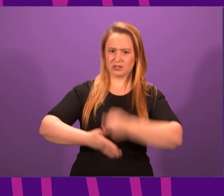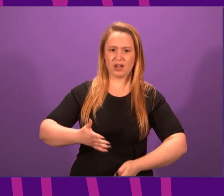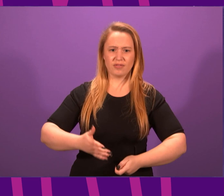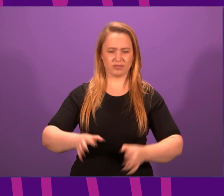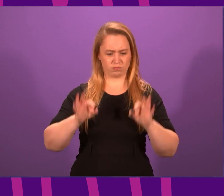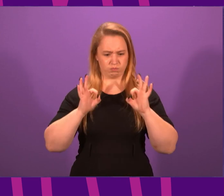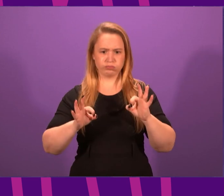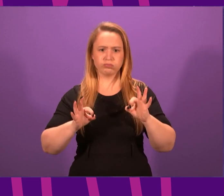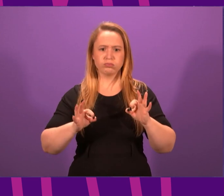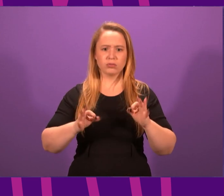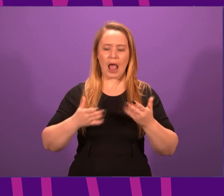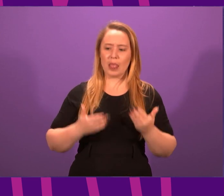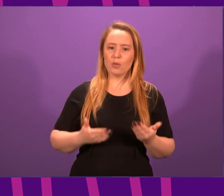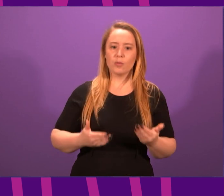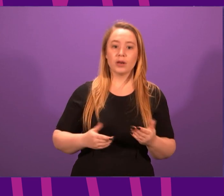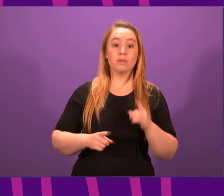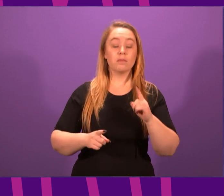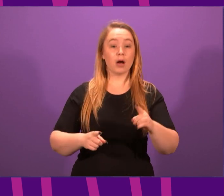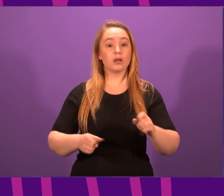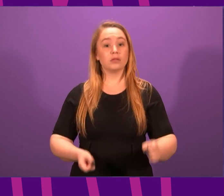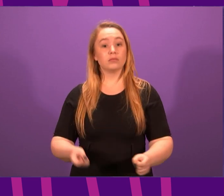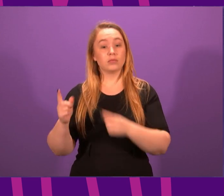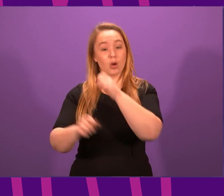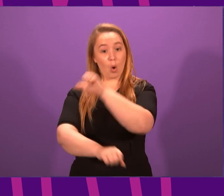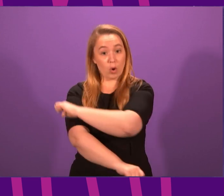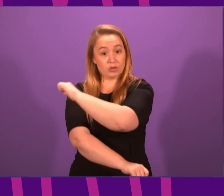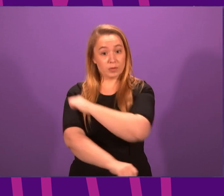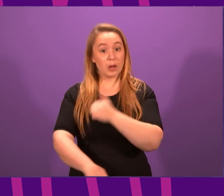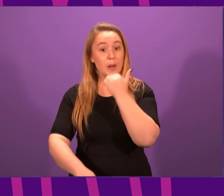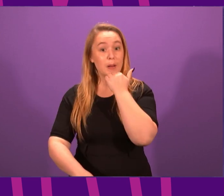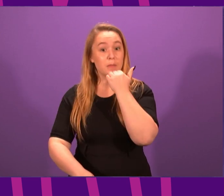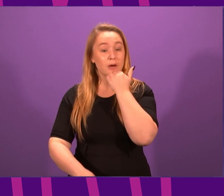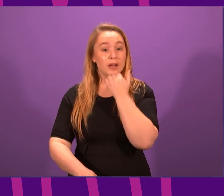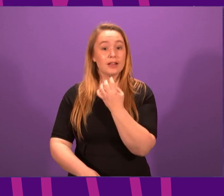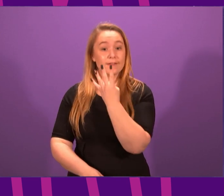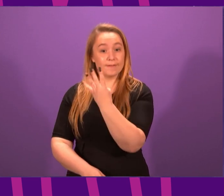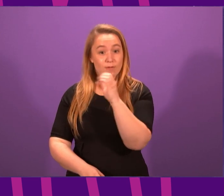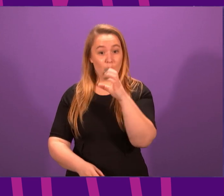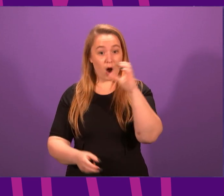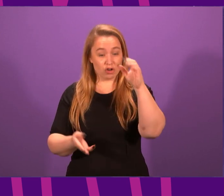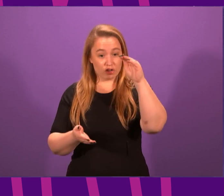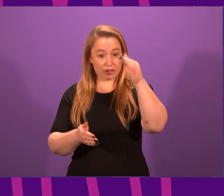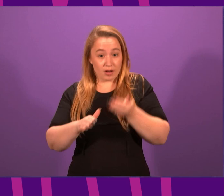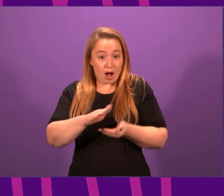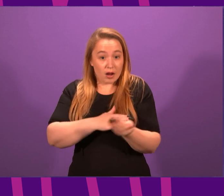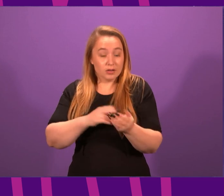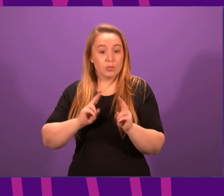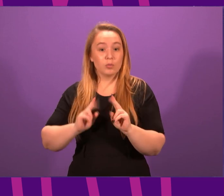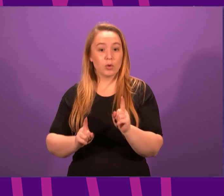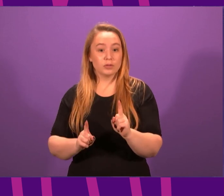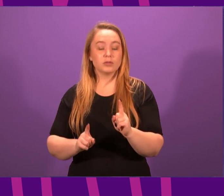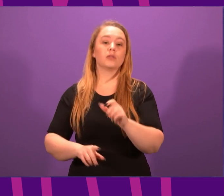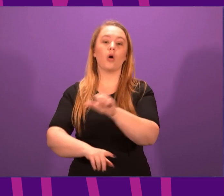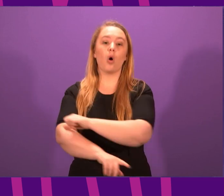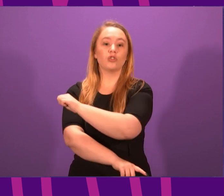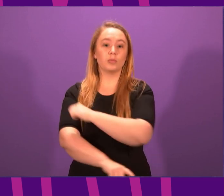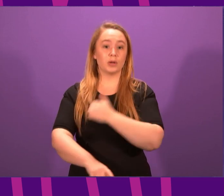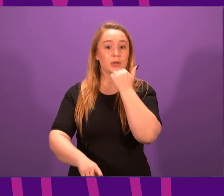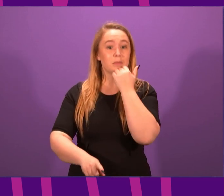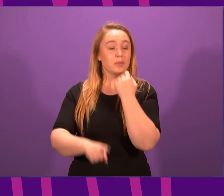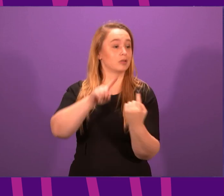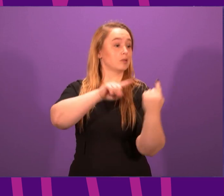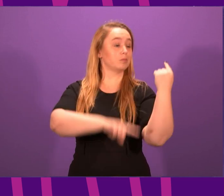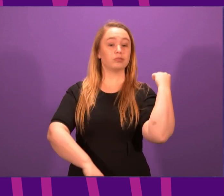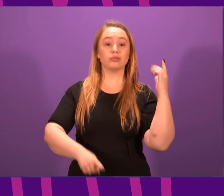restrictions right now, that the number in hospital right now is just 400 short of the number of hospitalisations at the